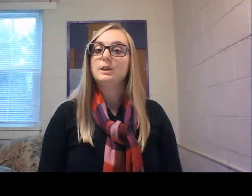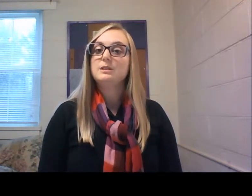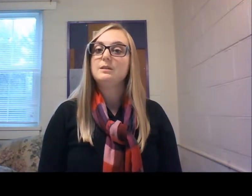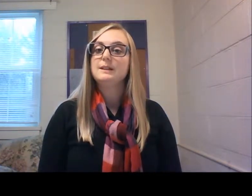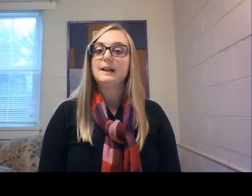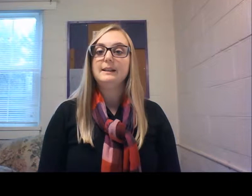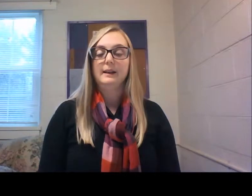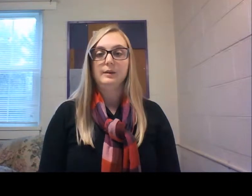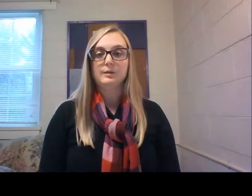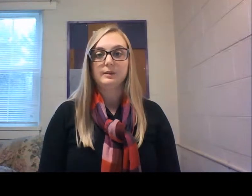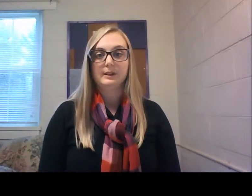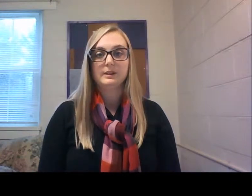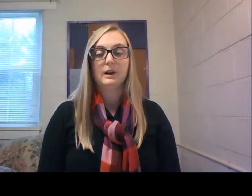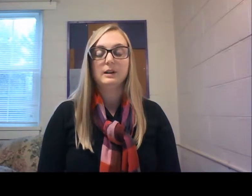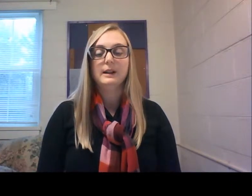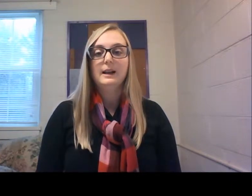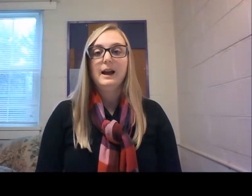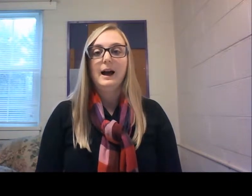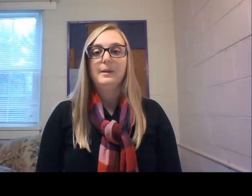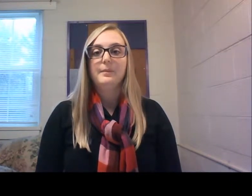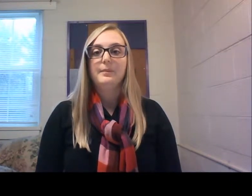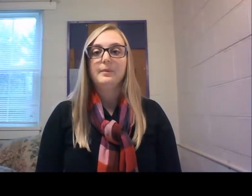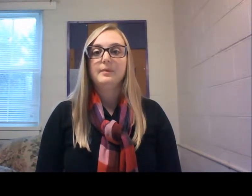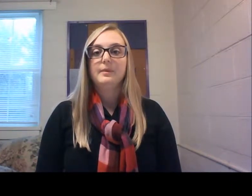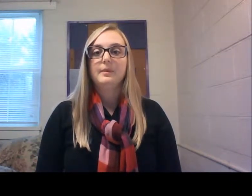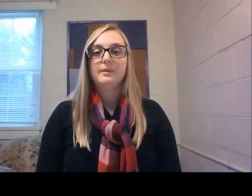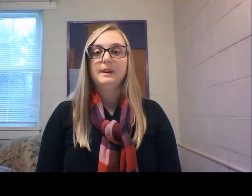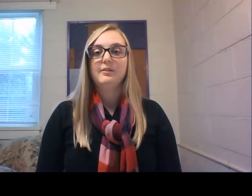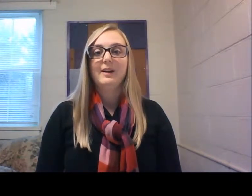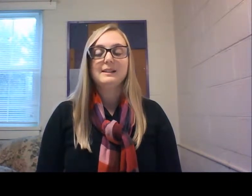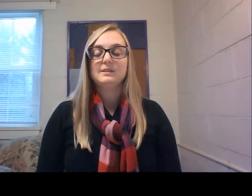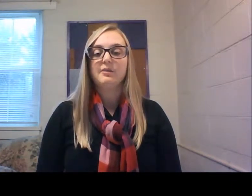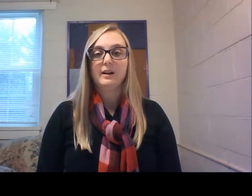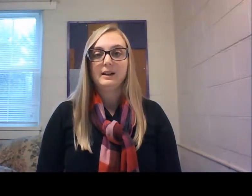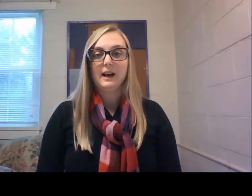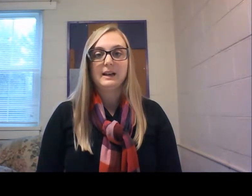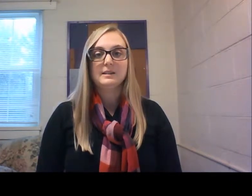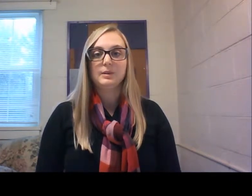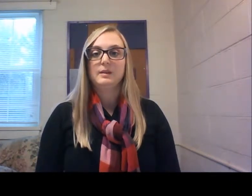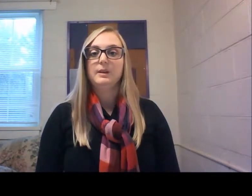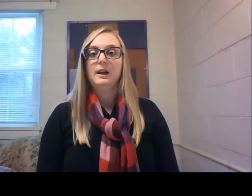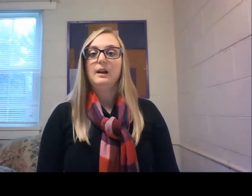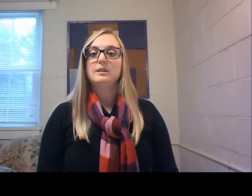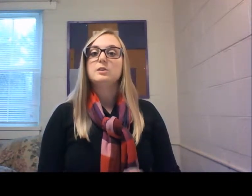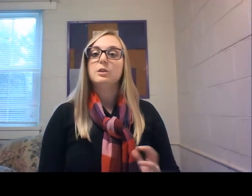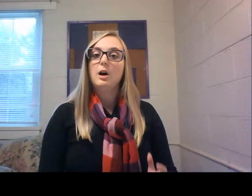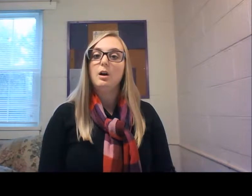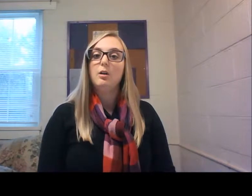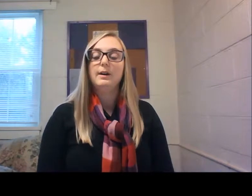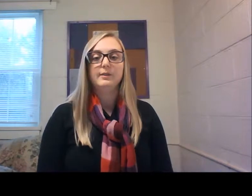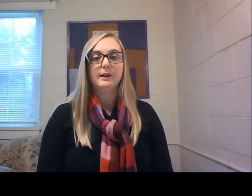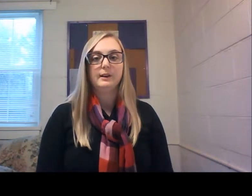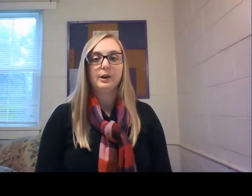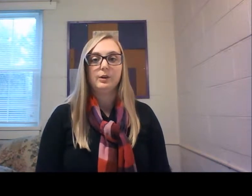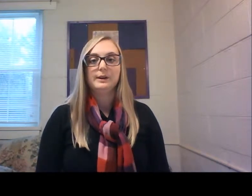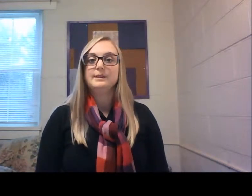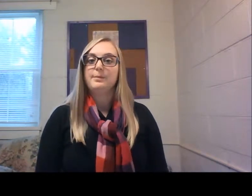to do the sign language for this song. The effect is very nice with it being slow and very lyrical. It's a